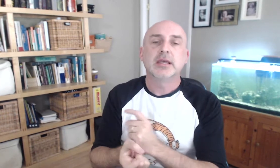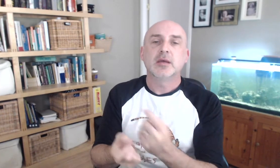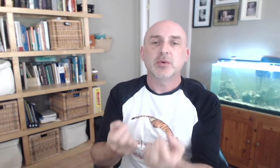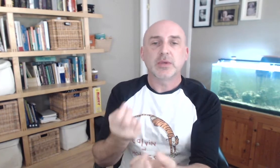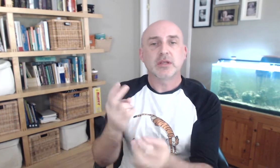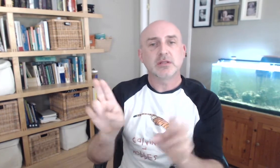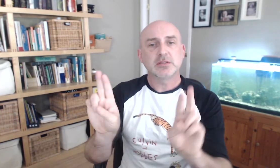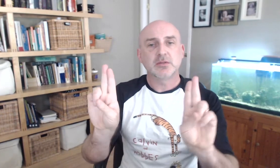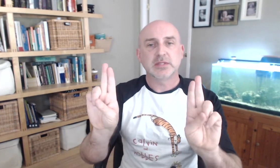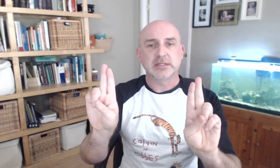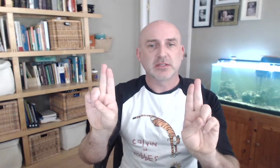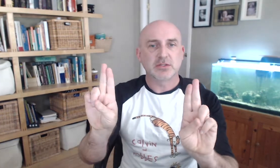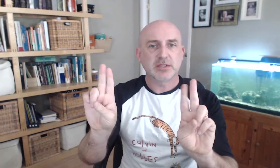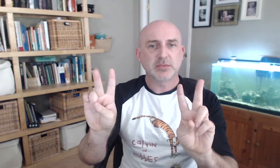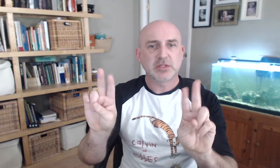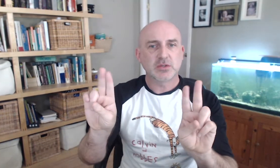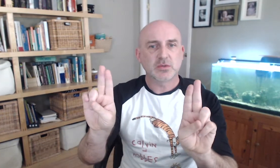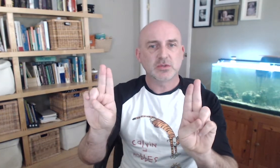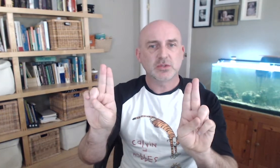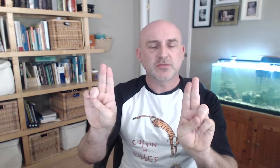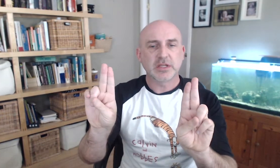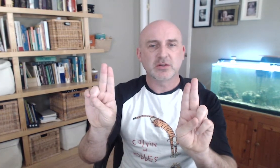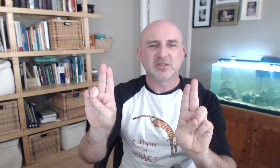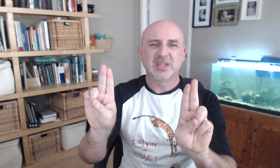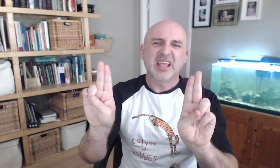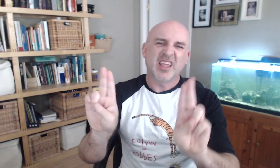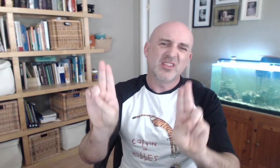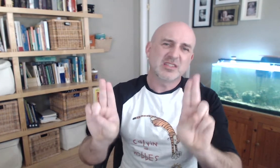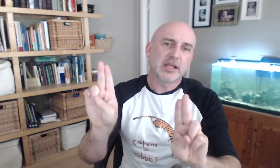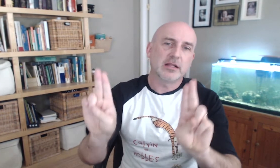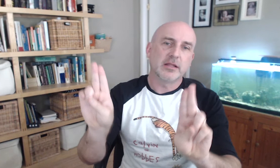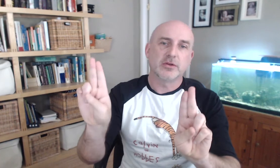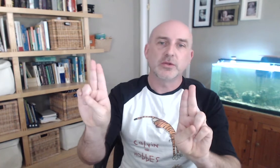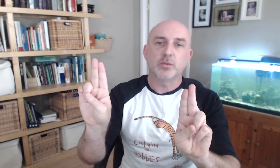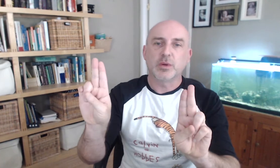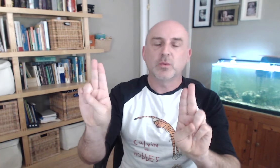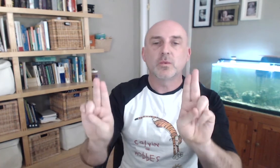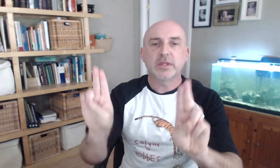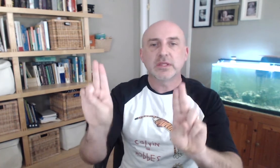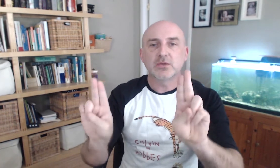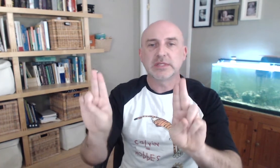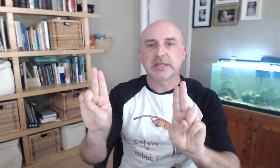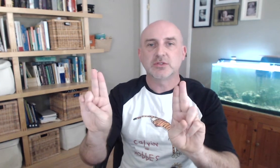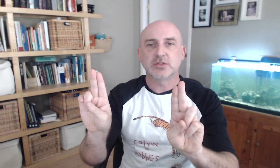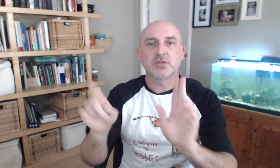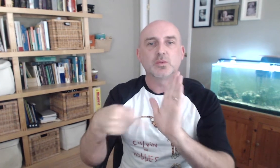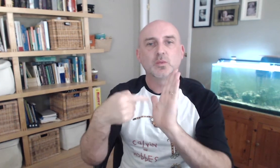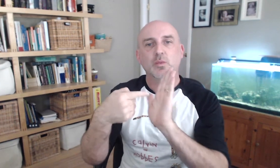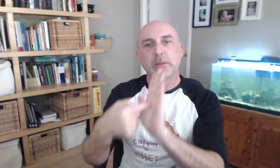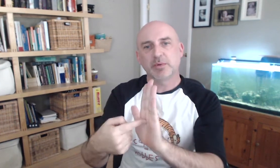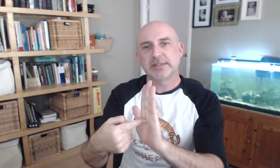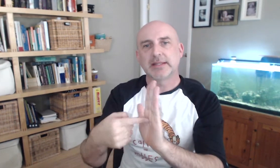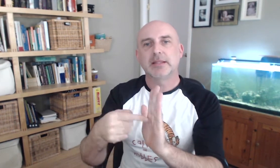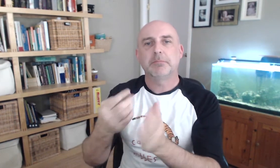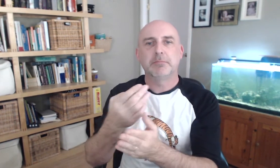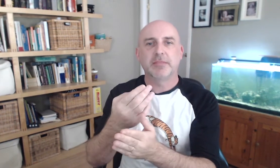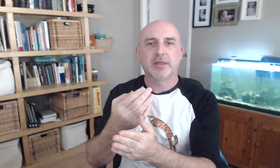But we could also do this and just substitute two fingers. It looks like a letter U, but we're really using it just to represent